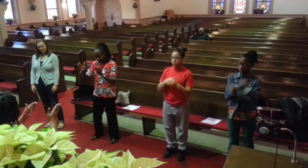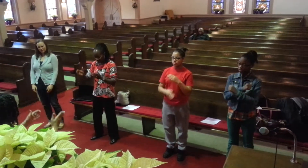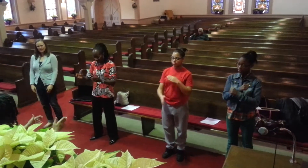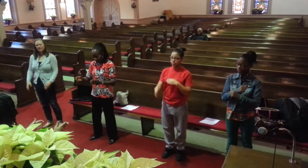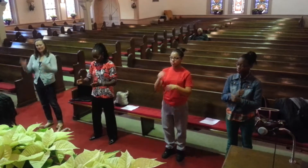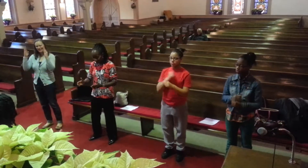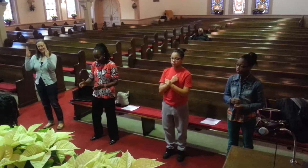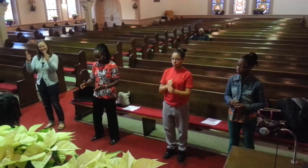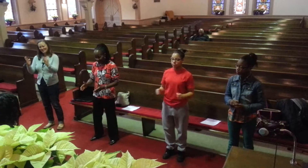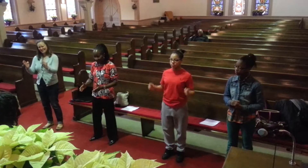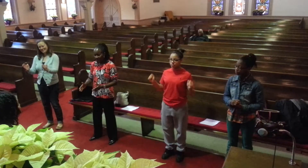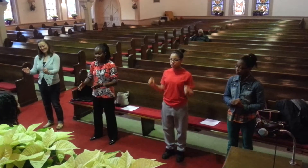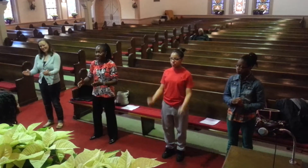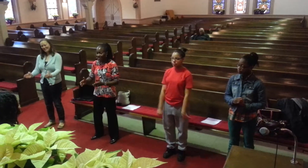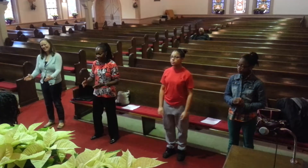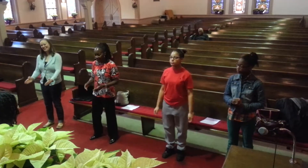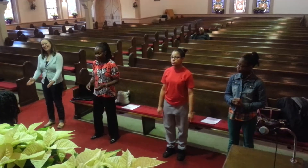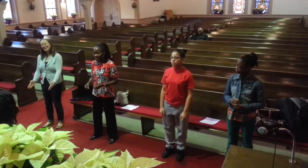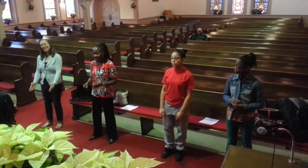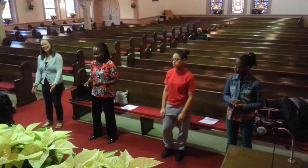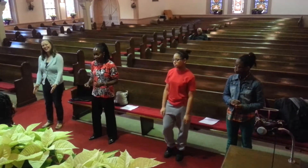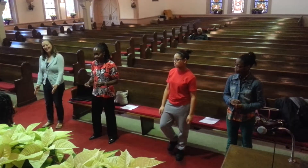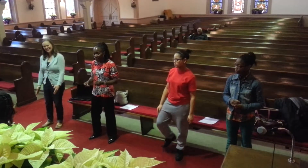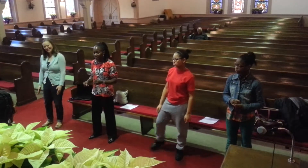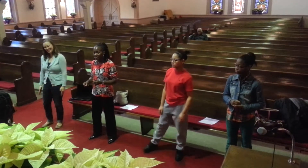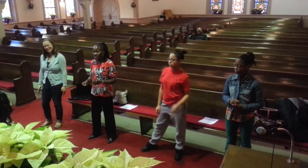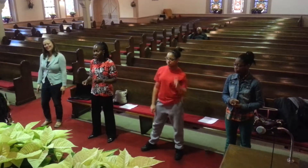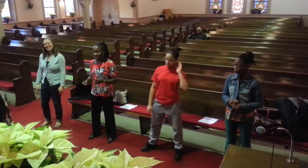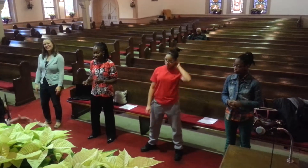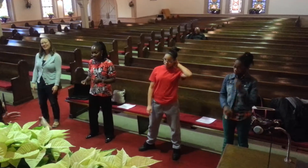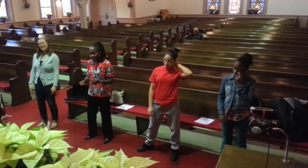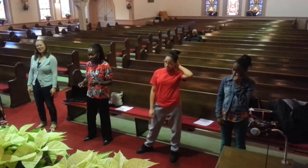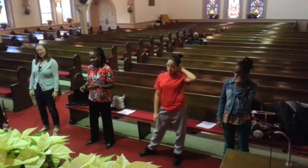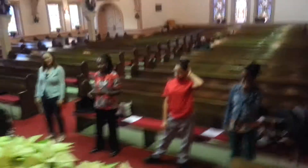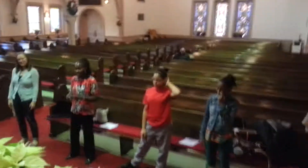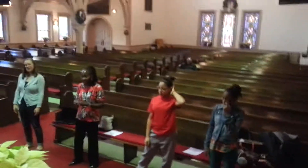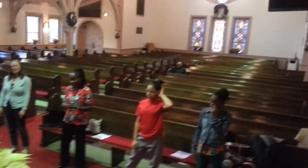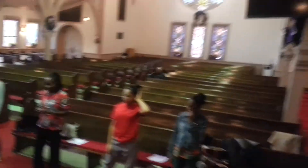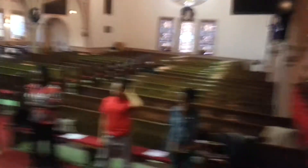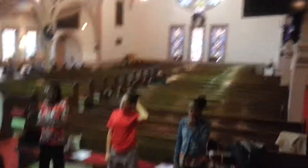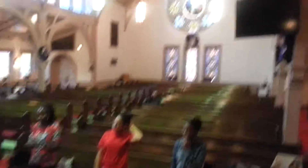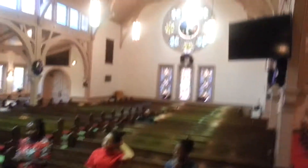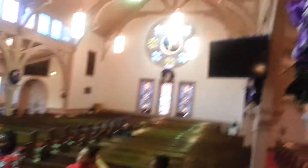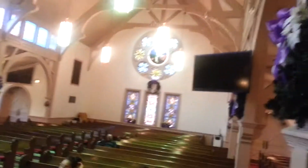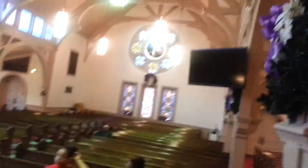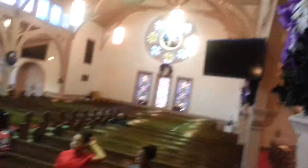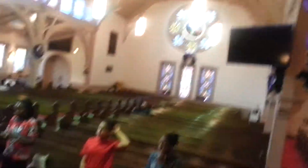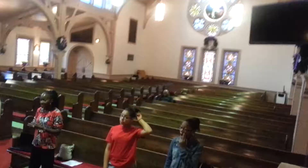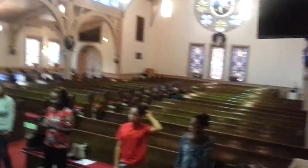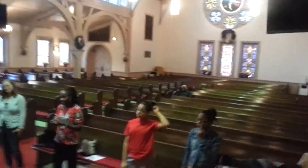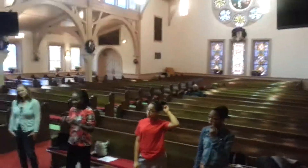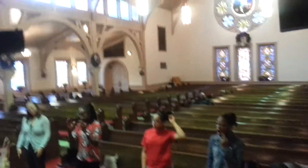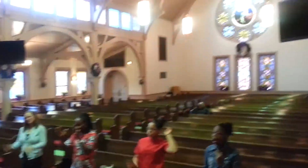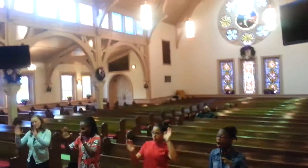I'm going so that I can still be moving. Okay? So you don't make it as big sometimes, or you make it big or just fill in. Okay?